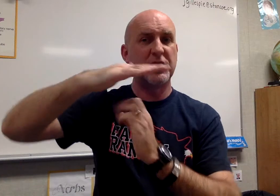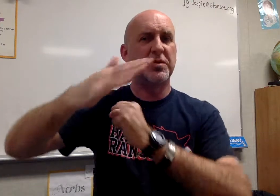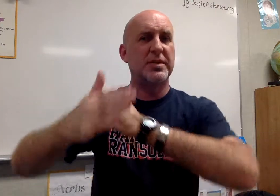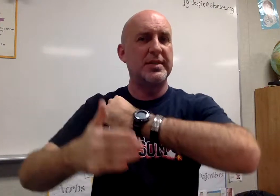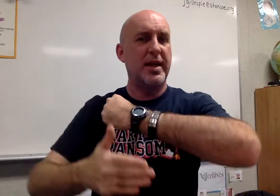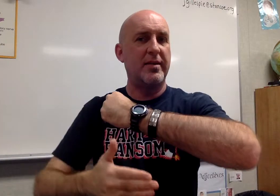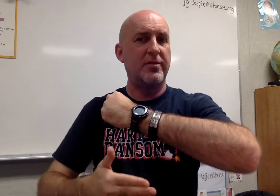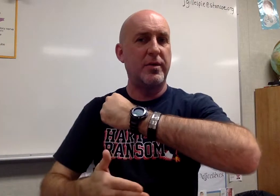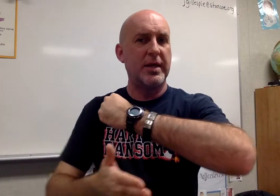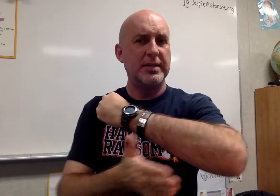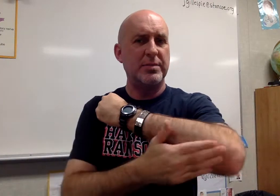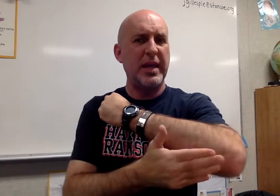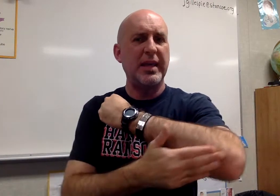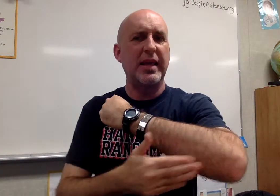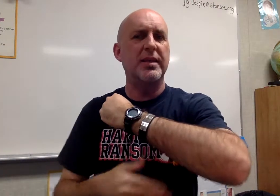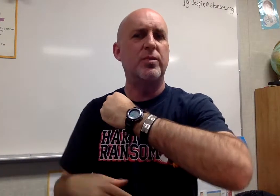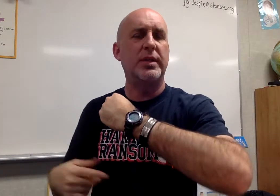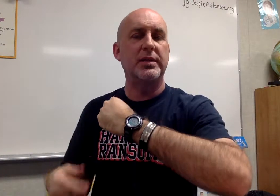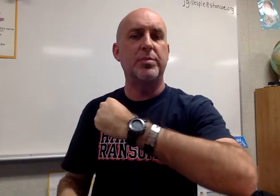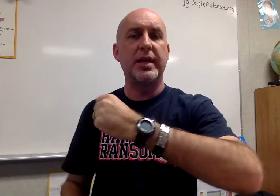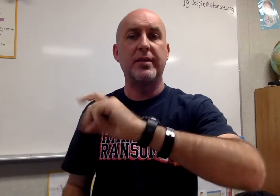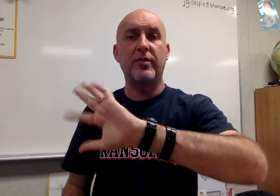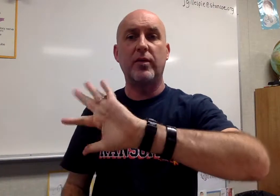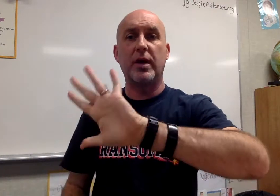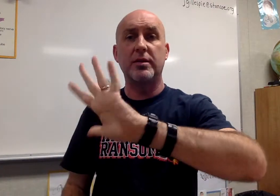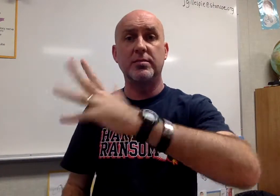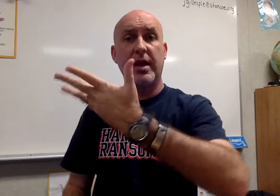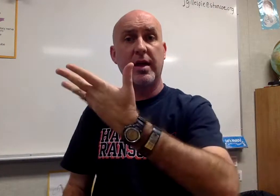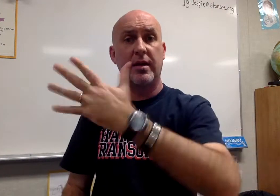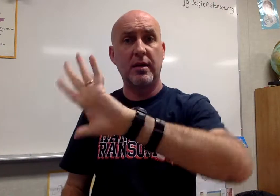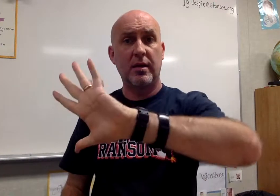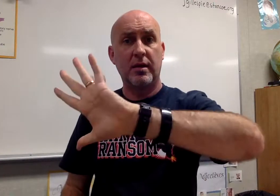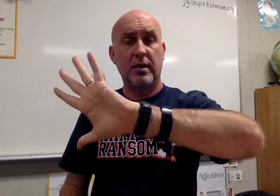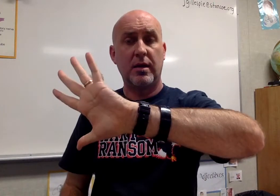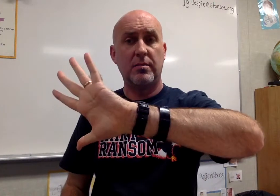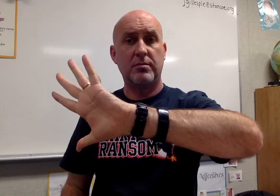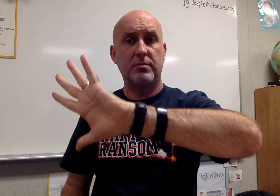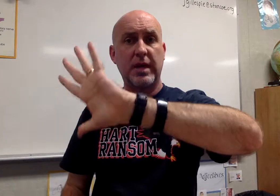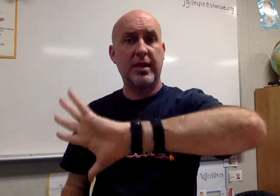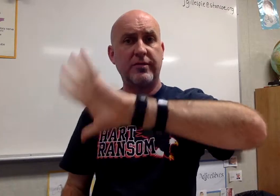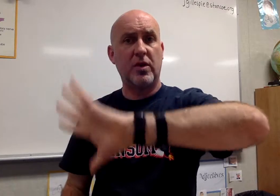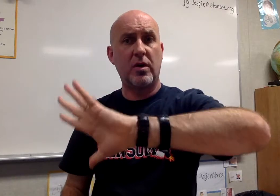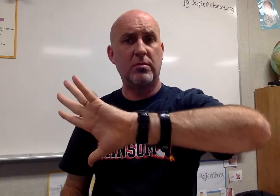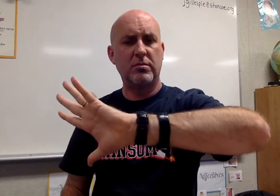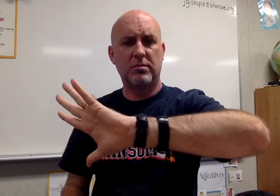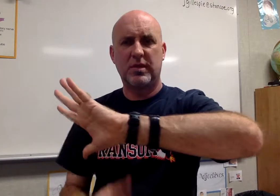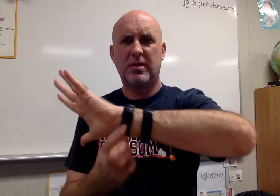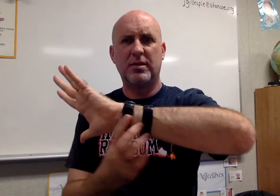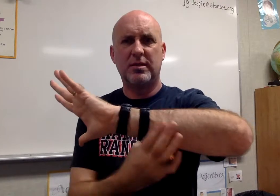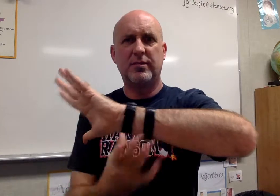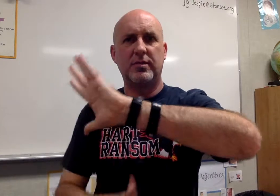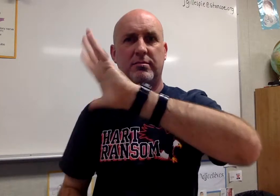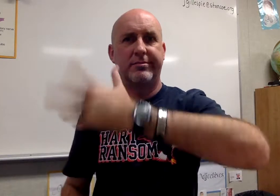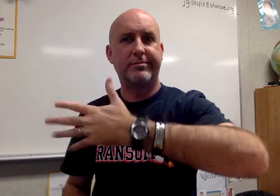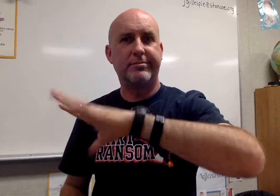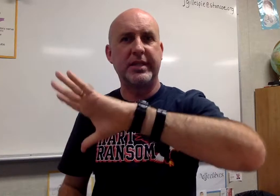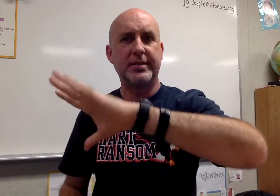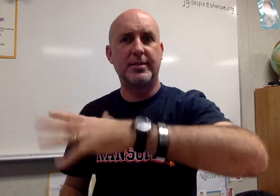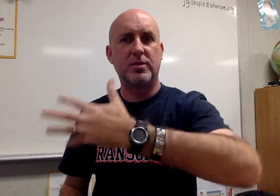you the sign for spanking. I didn't really explain it very well. Here's my my left arm, all these different pieces of jewelry.